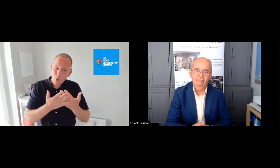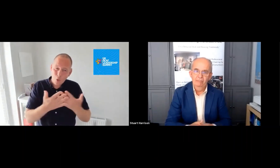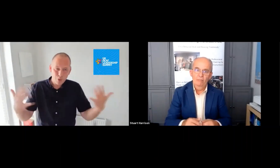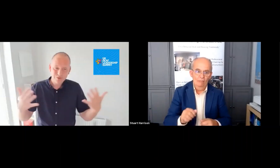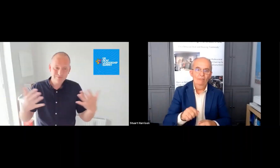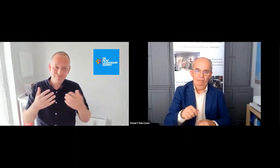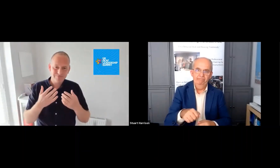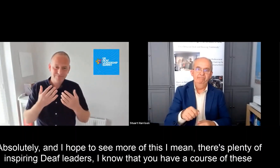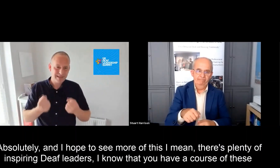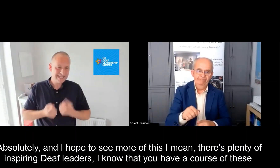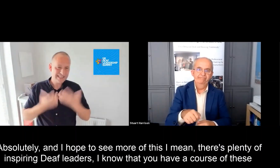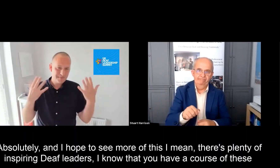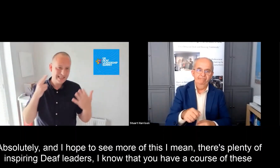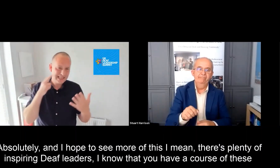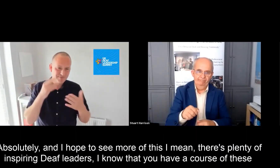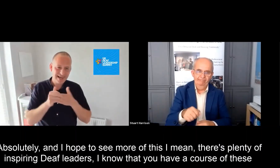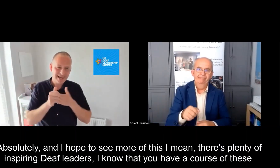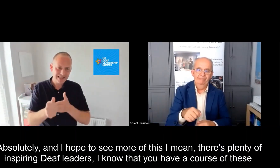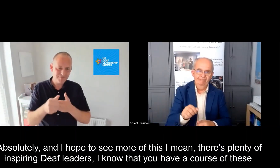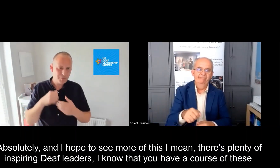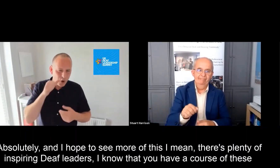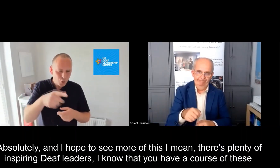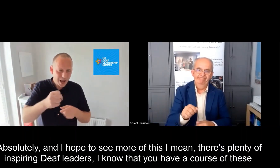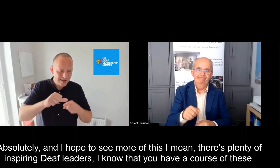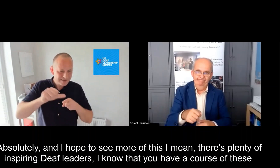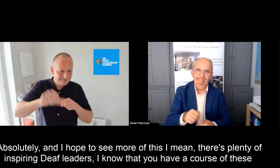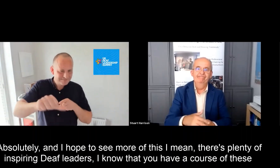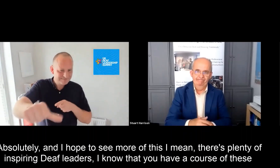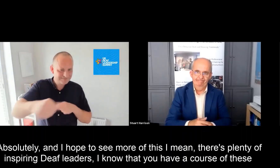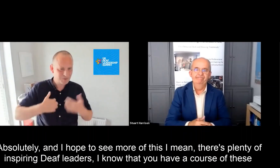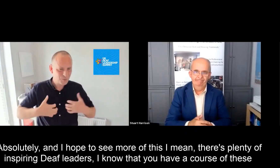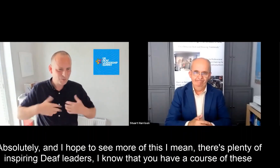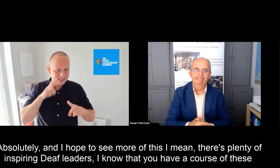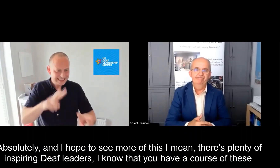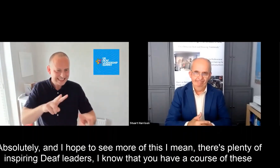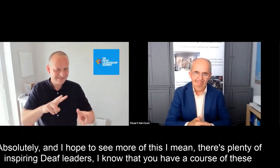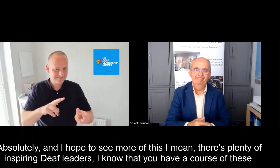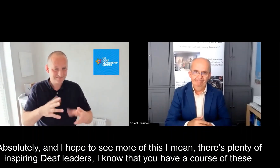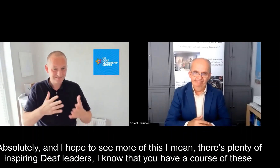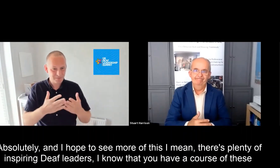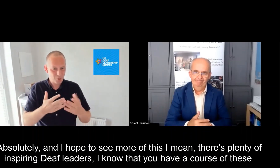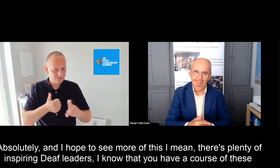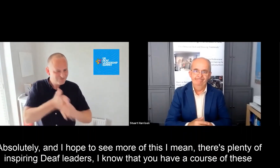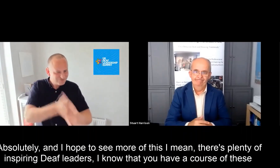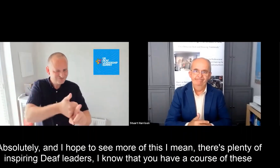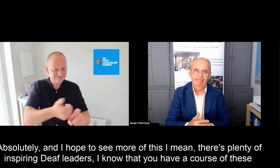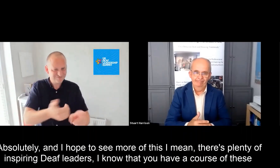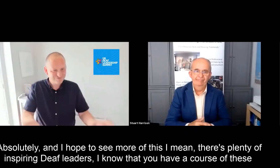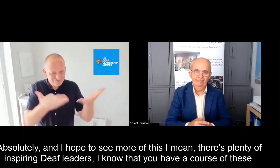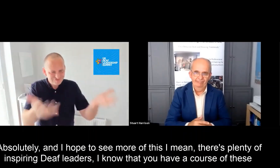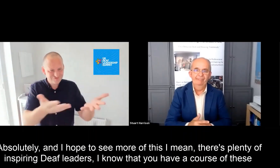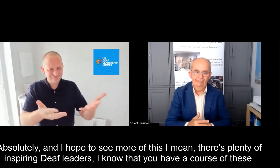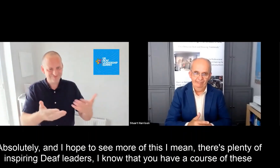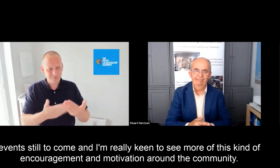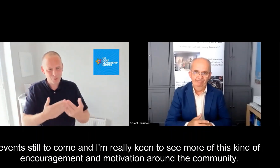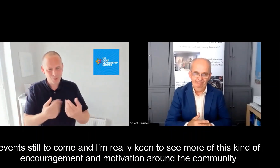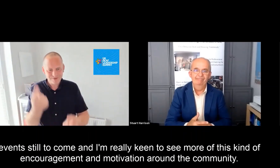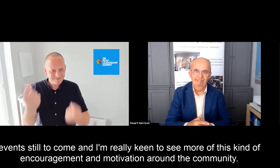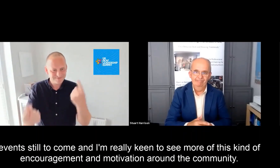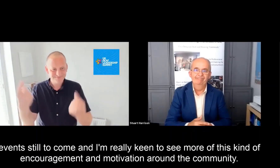Absolutely. And I hope to see more of this. I mean, there's plenty of inspiring deaf leaders. I know that you have a course of these events still to come, and I'm really keen to